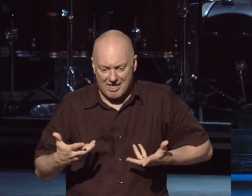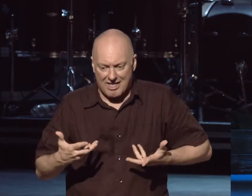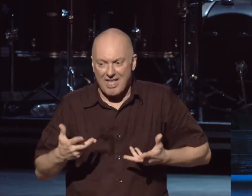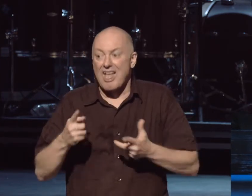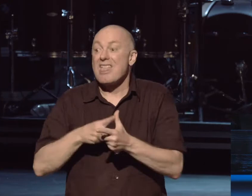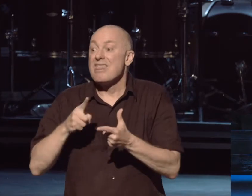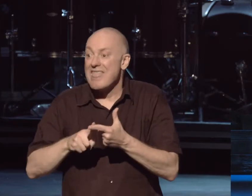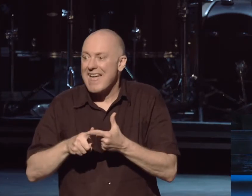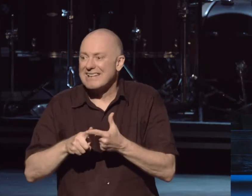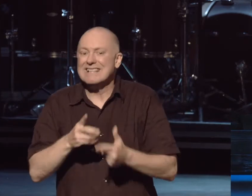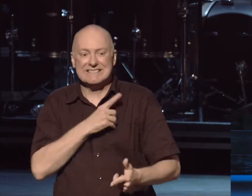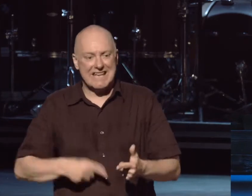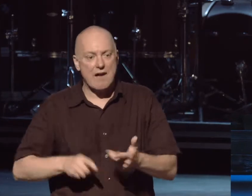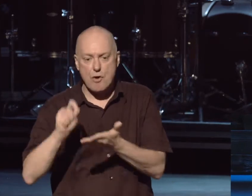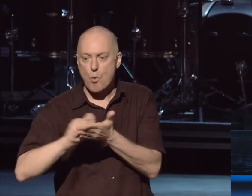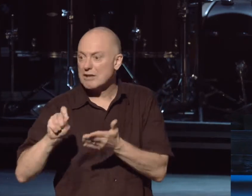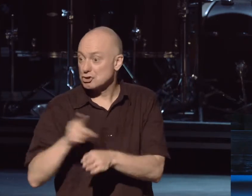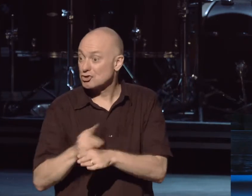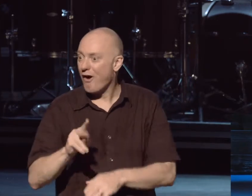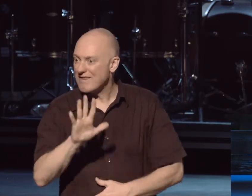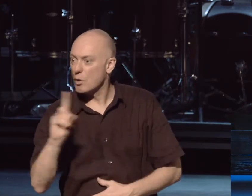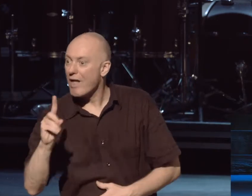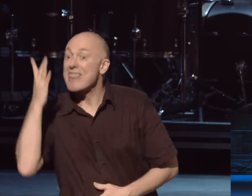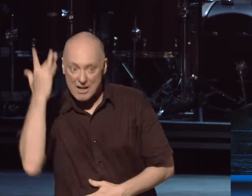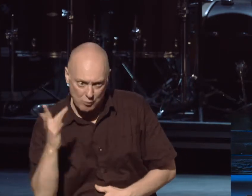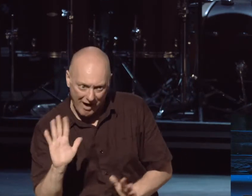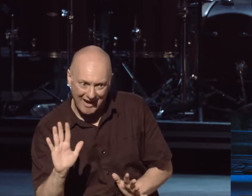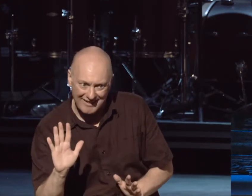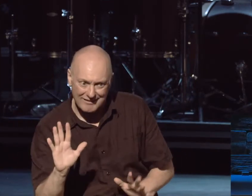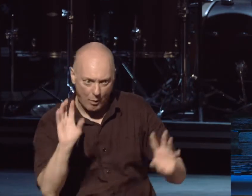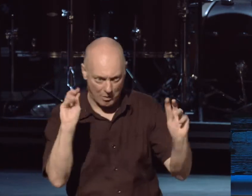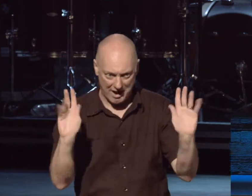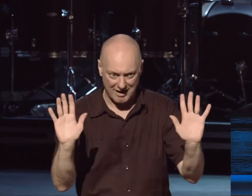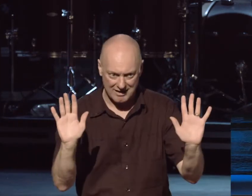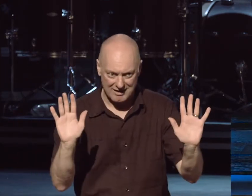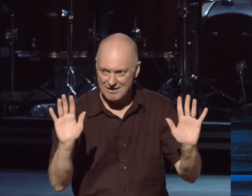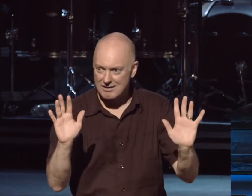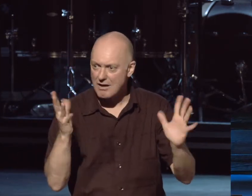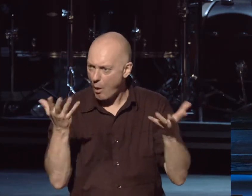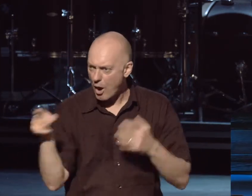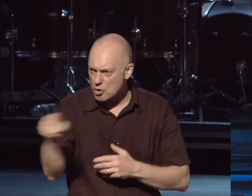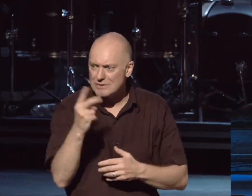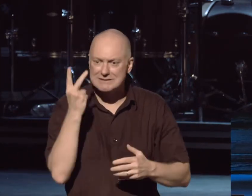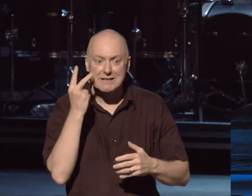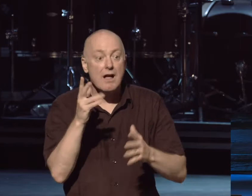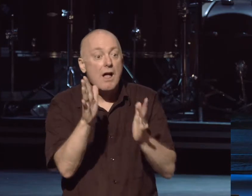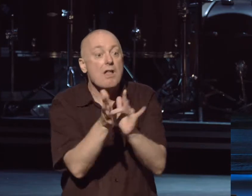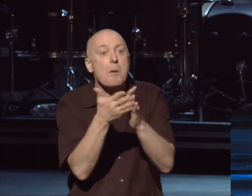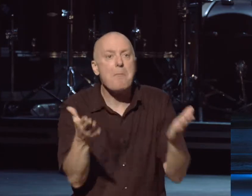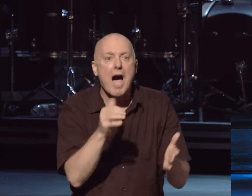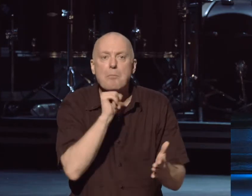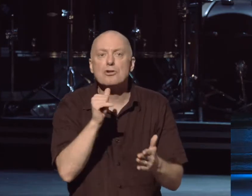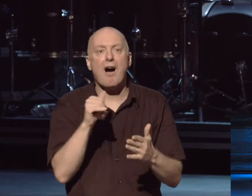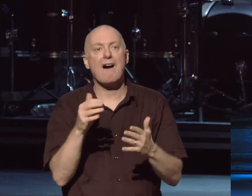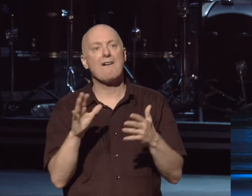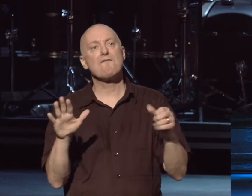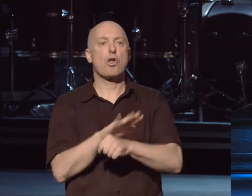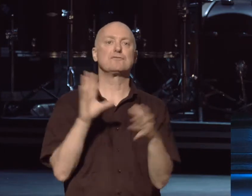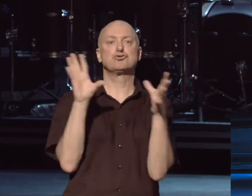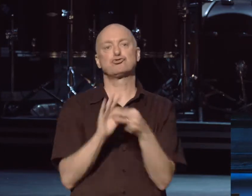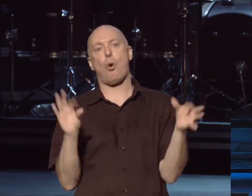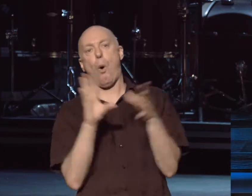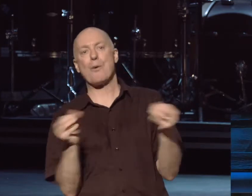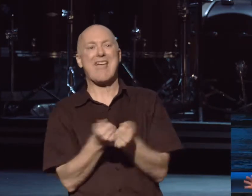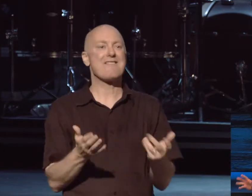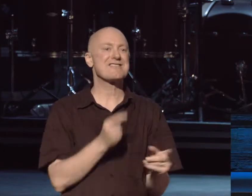Psalm 51 then is written and before us right now. Now, before we go any further too, I want us to see this. The Bible is not just full of